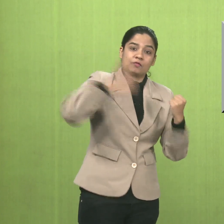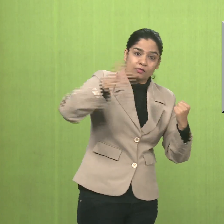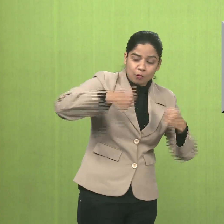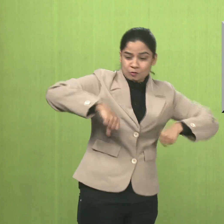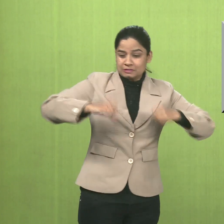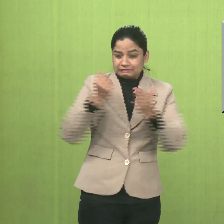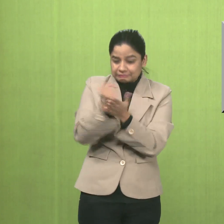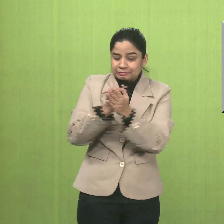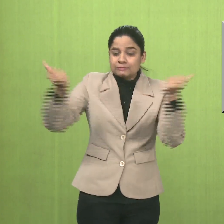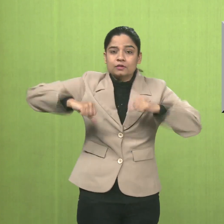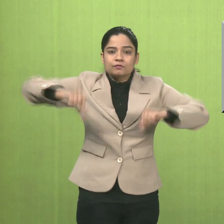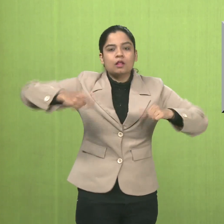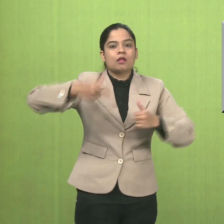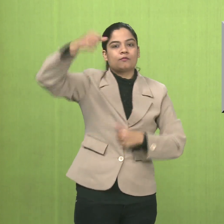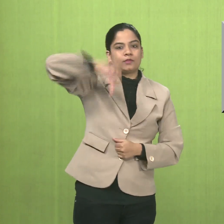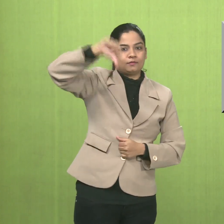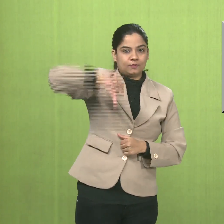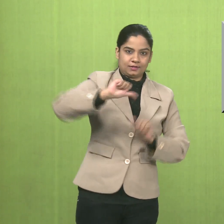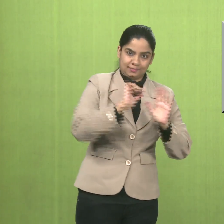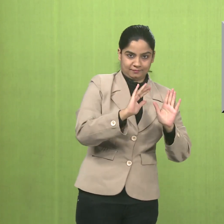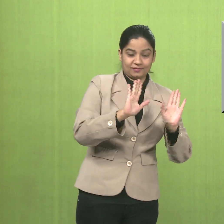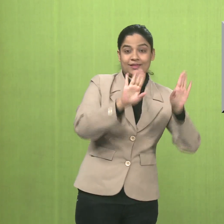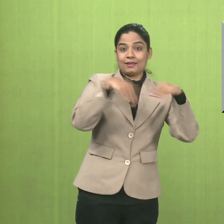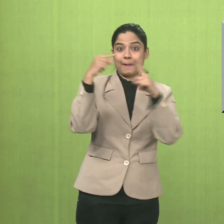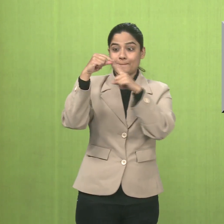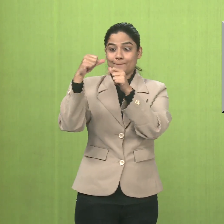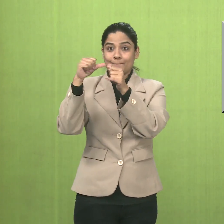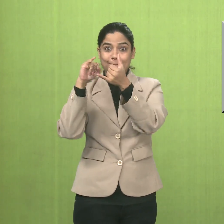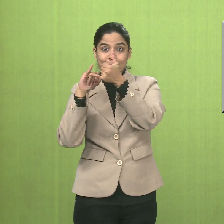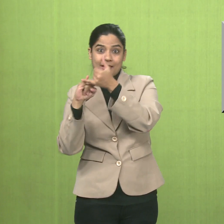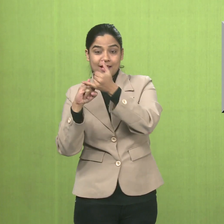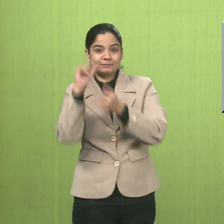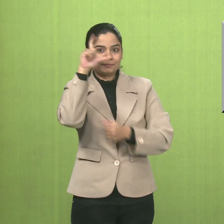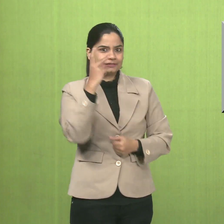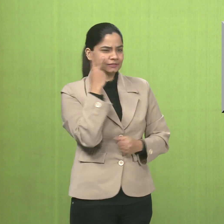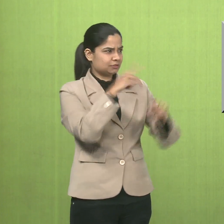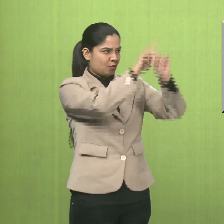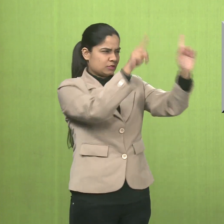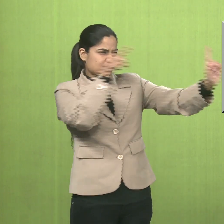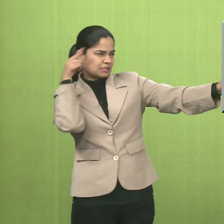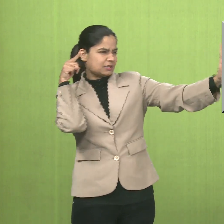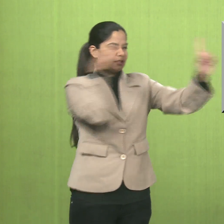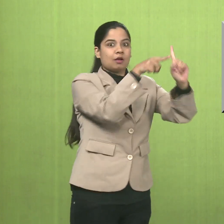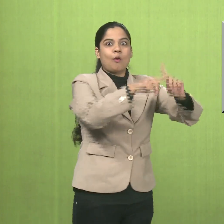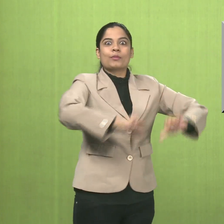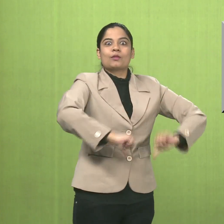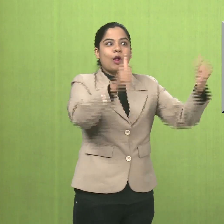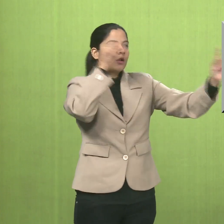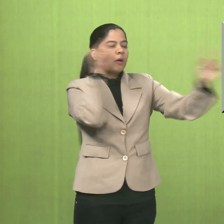being unsuccessful at that. So different places where you get unsuccessful means to fail. Whereas pass means when you're able to hit your target